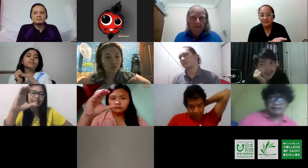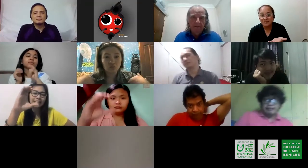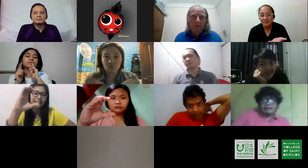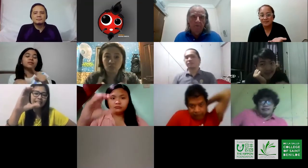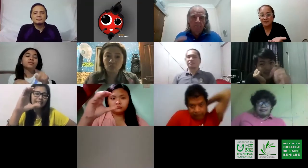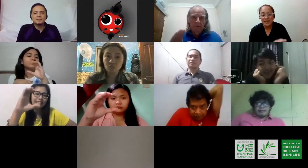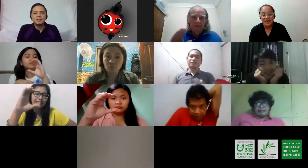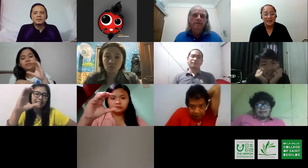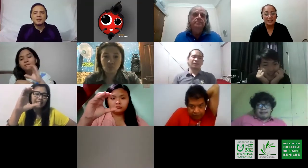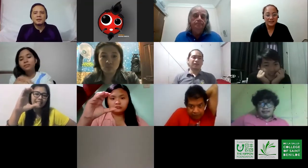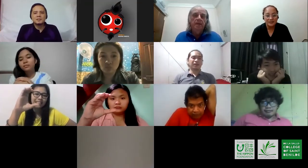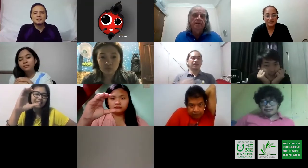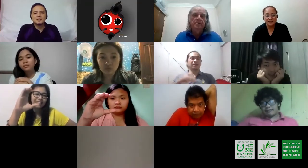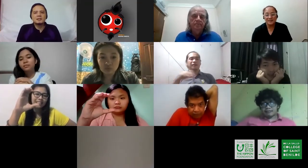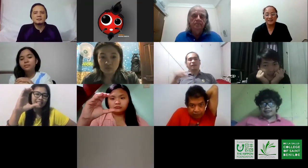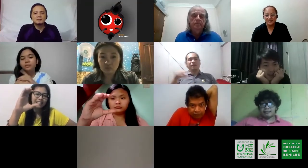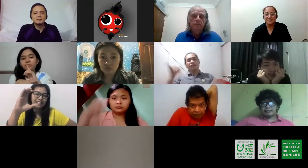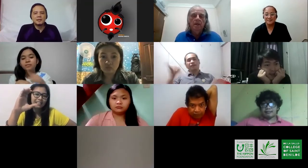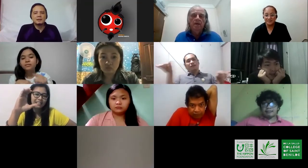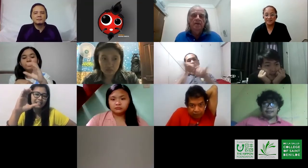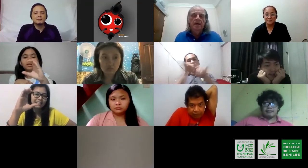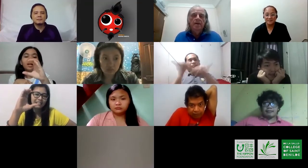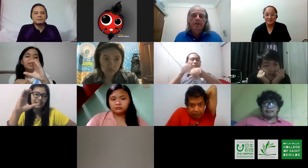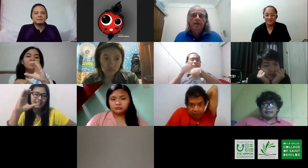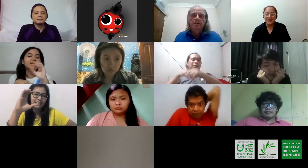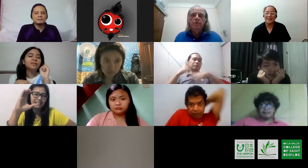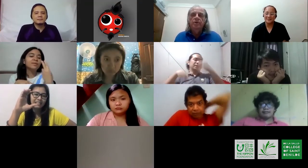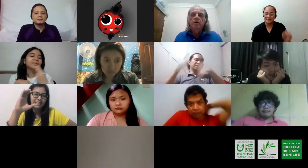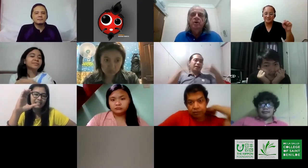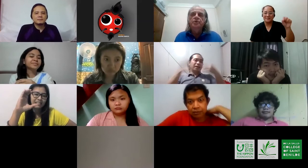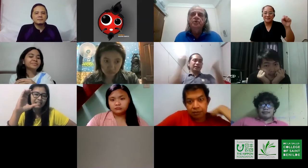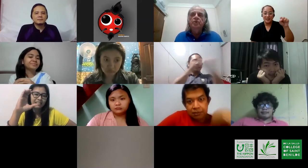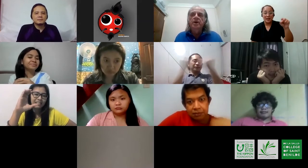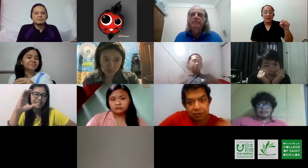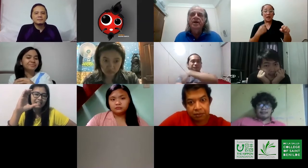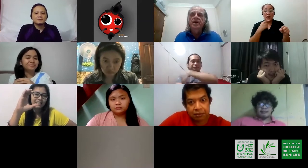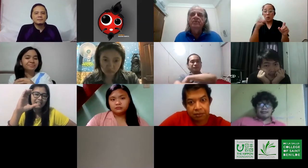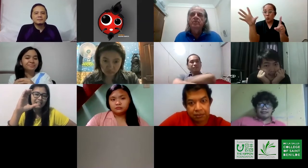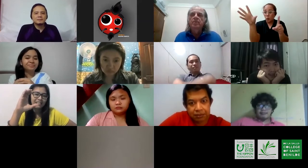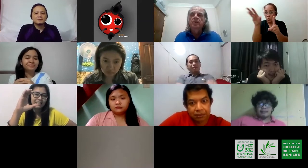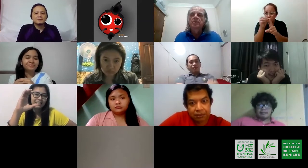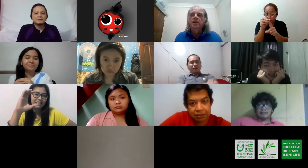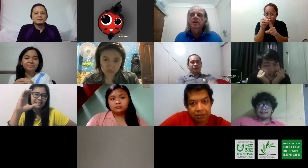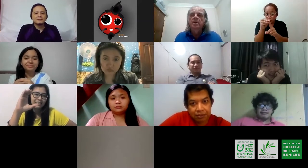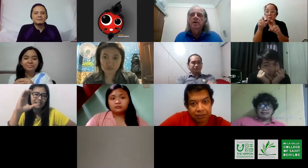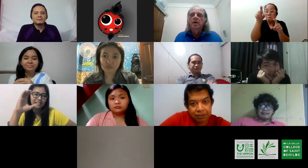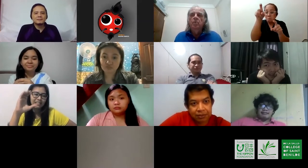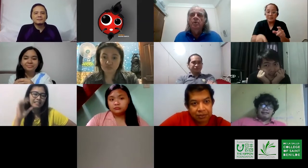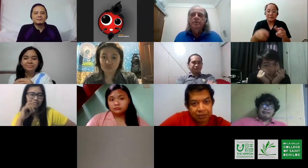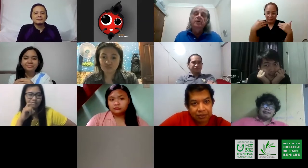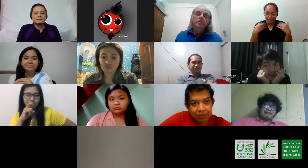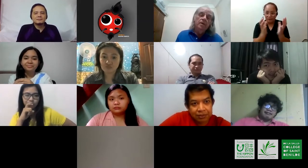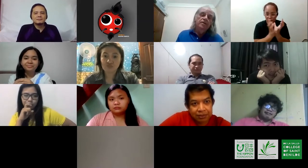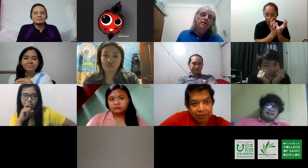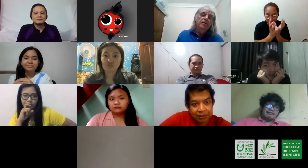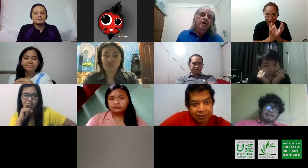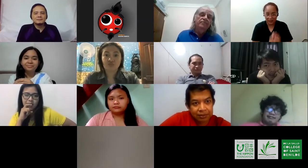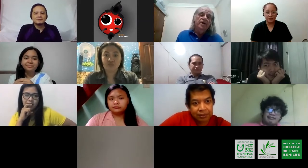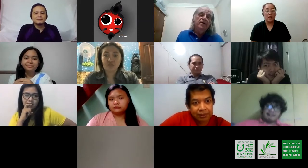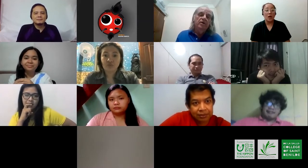So C. And the answer is C. Yeah. Because with a culture, you have to have a community. With a community, you have to have a